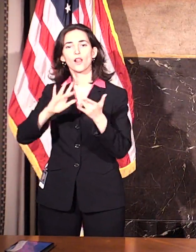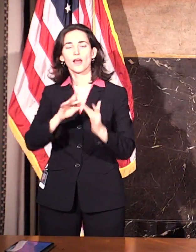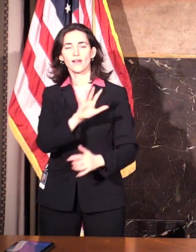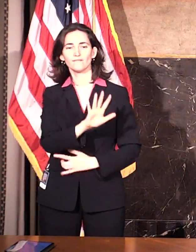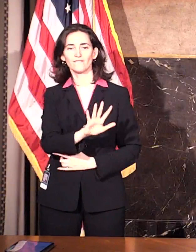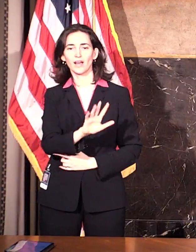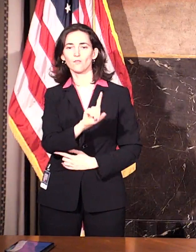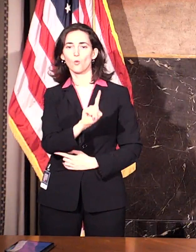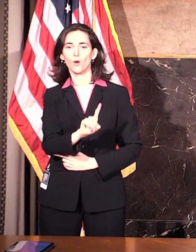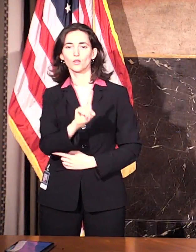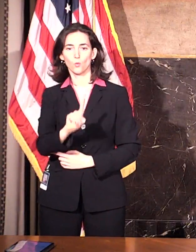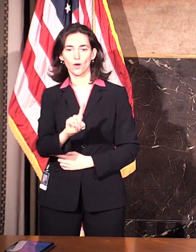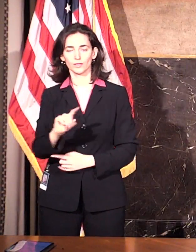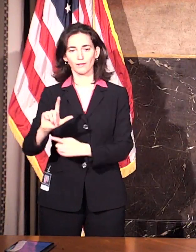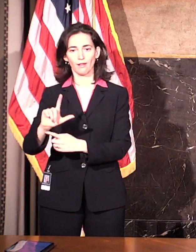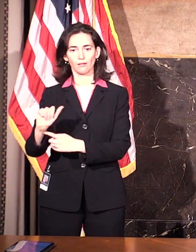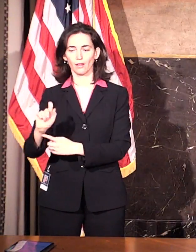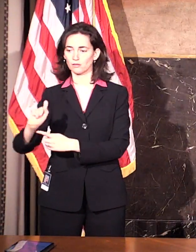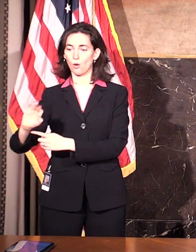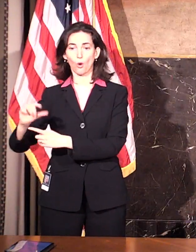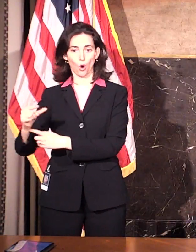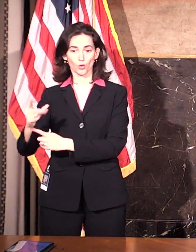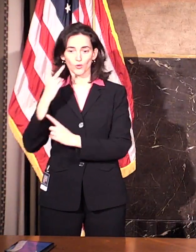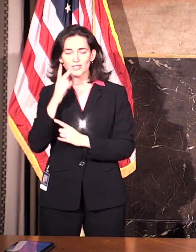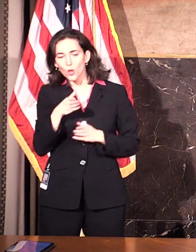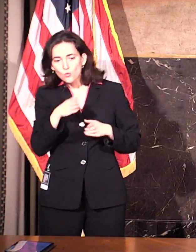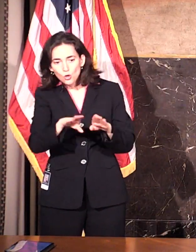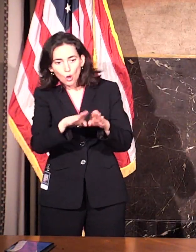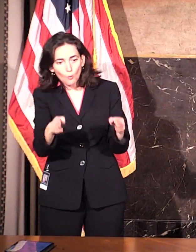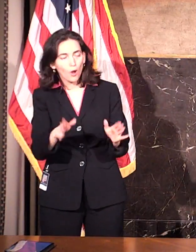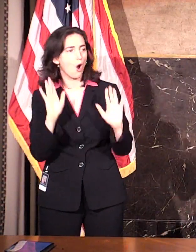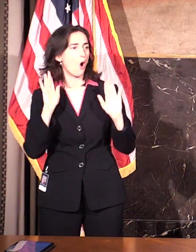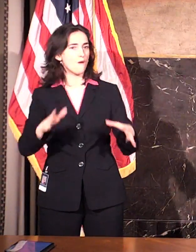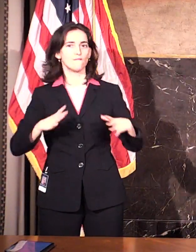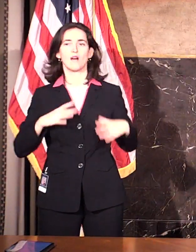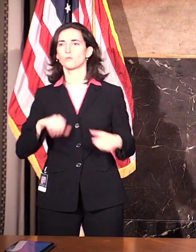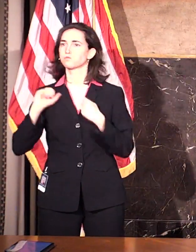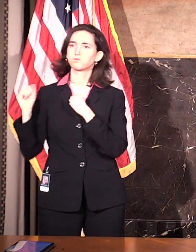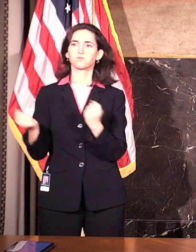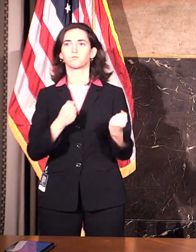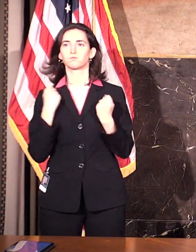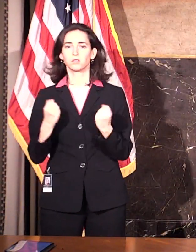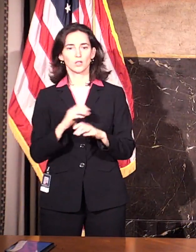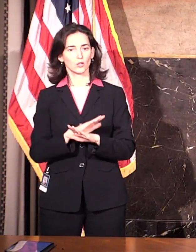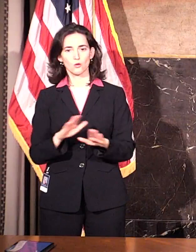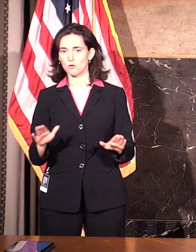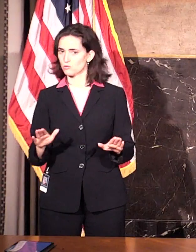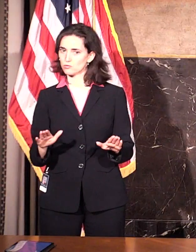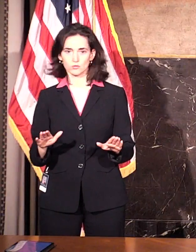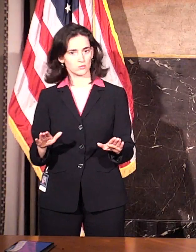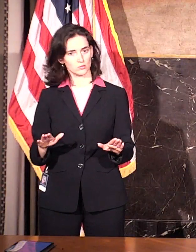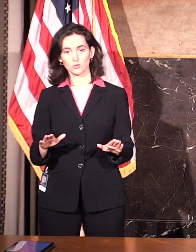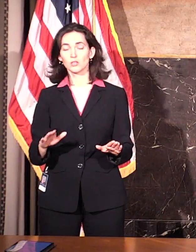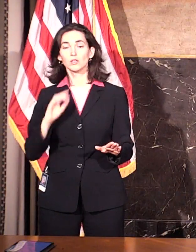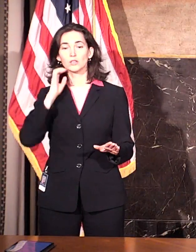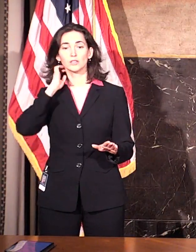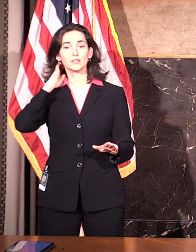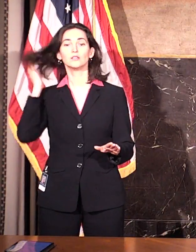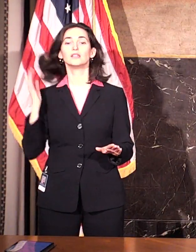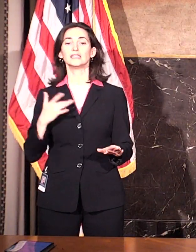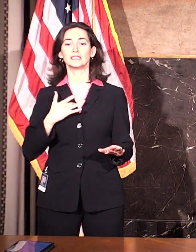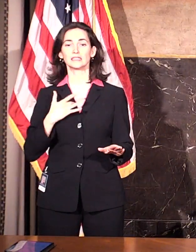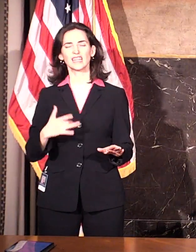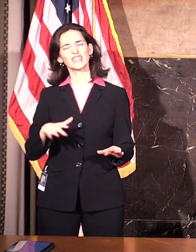you see that a road is open, that doesn't mean that you should be out and about. For the most part, in